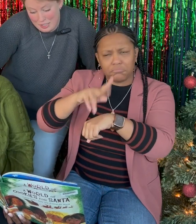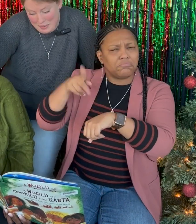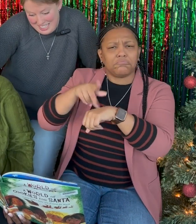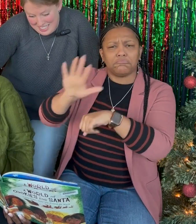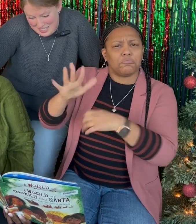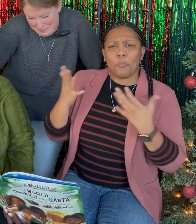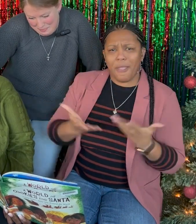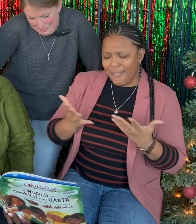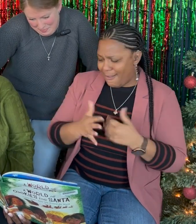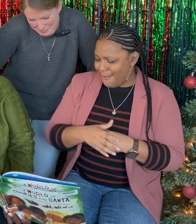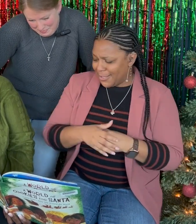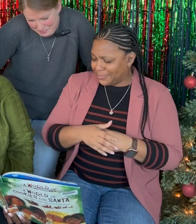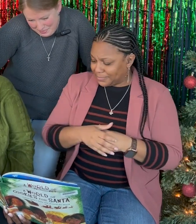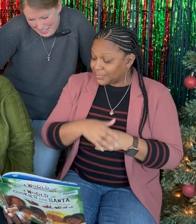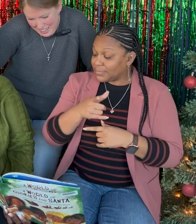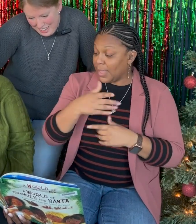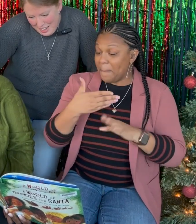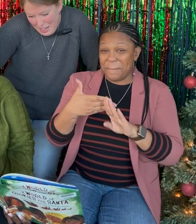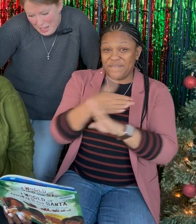The Philippines.